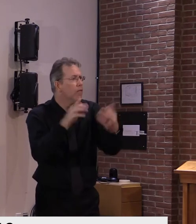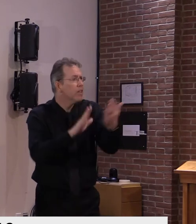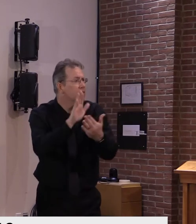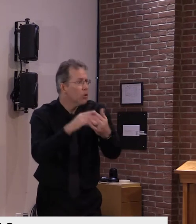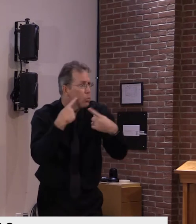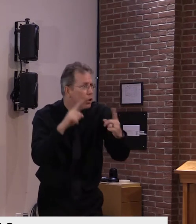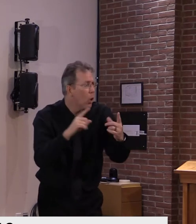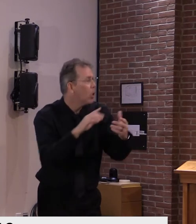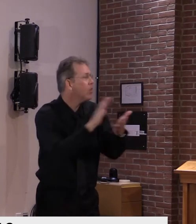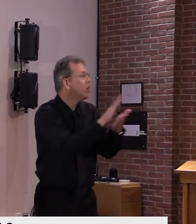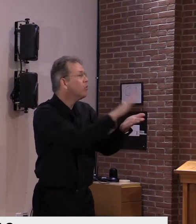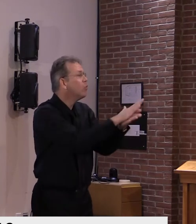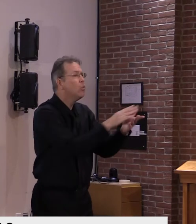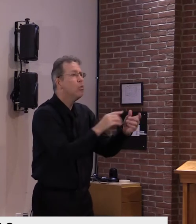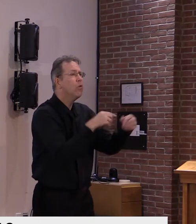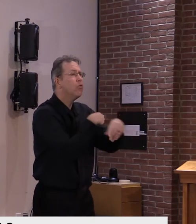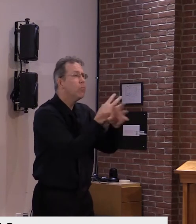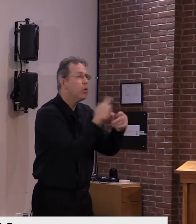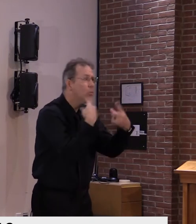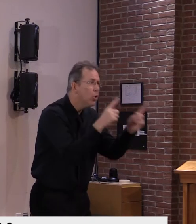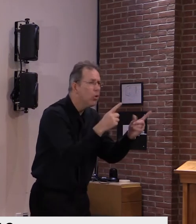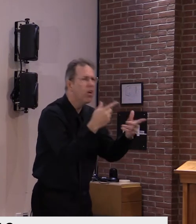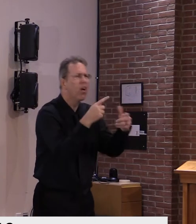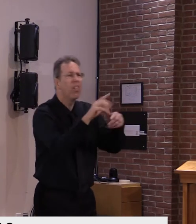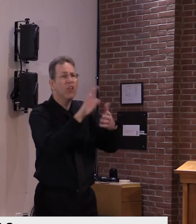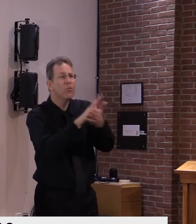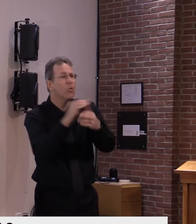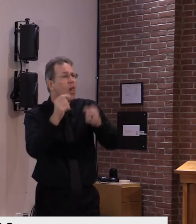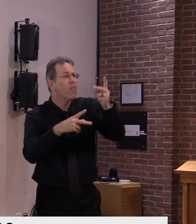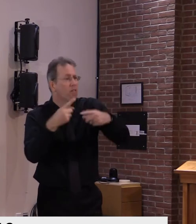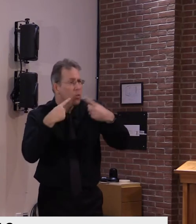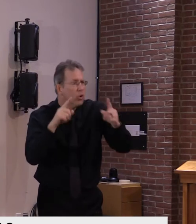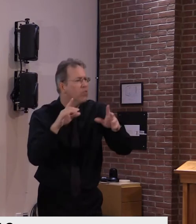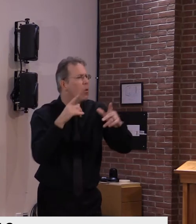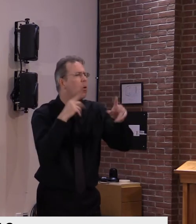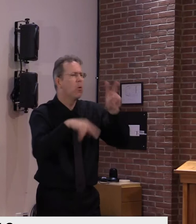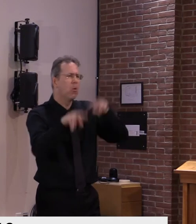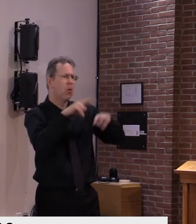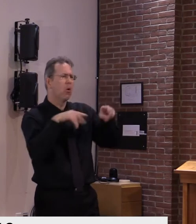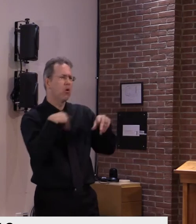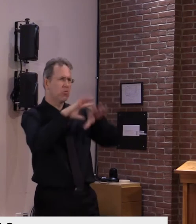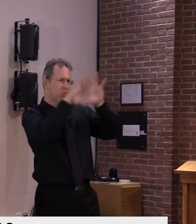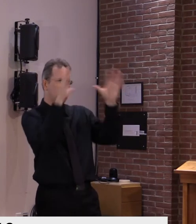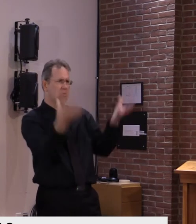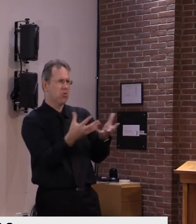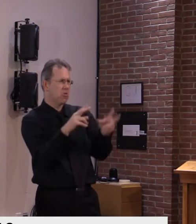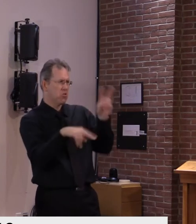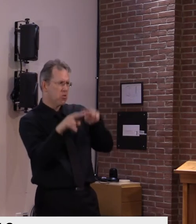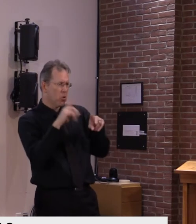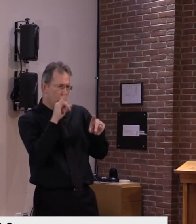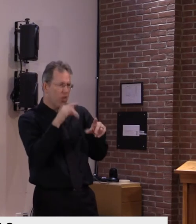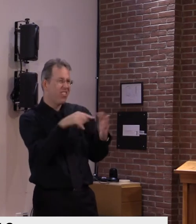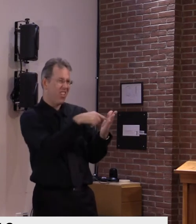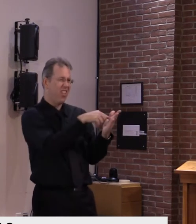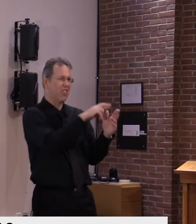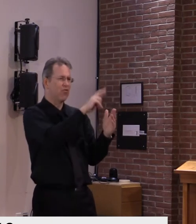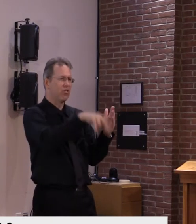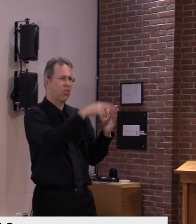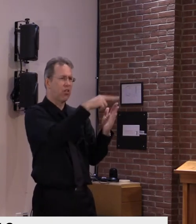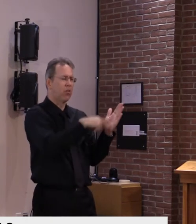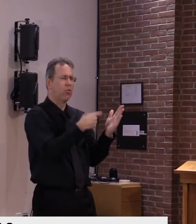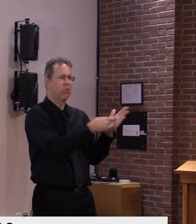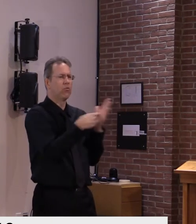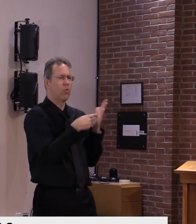briefly. It's not clear yet, you know, what the circumstances will be like when we'll actually be able to implement the test. The SBAC,